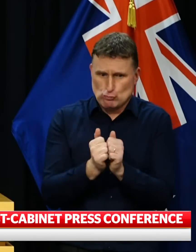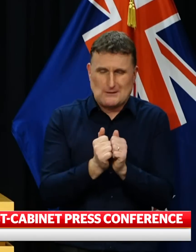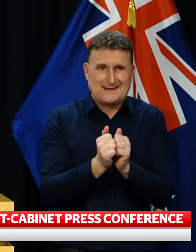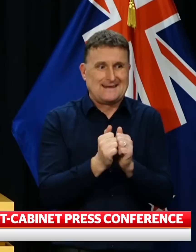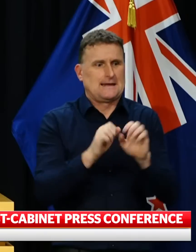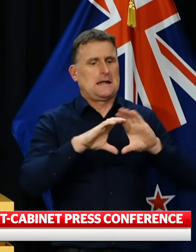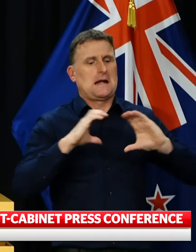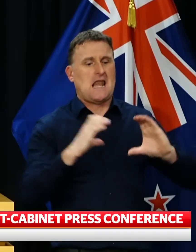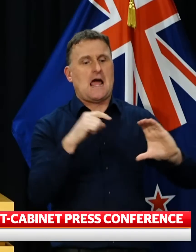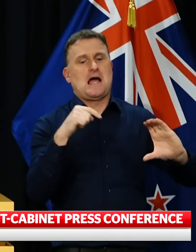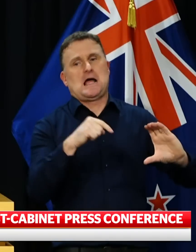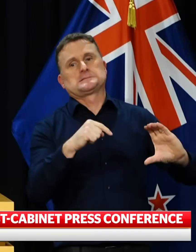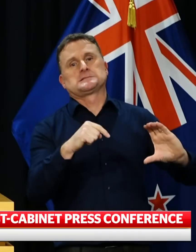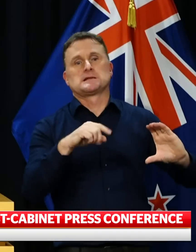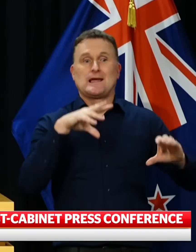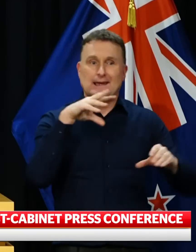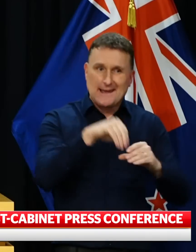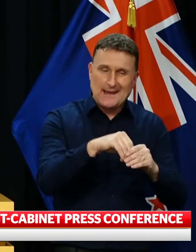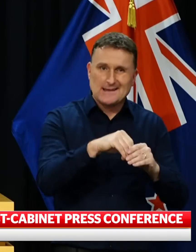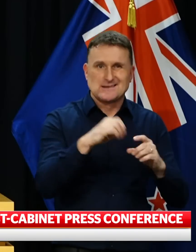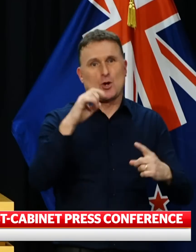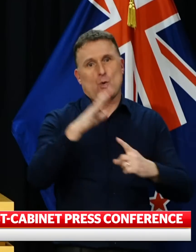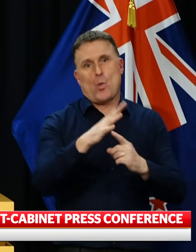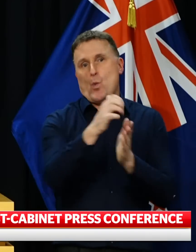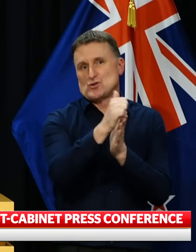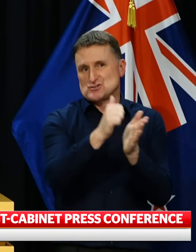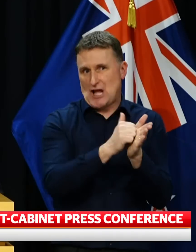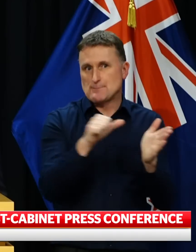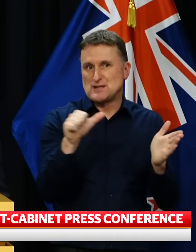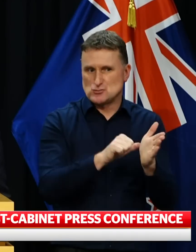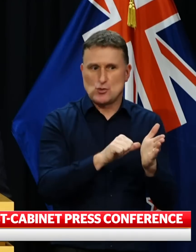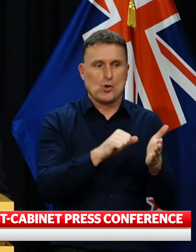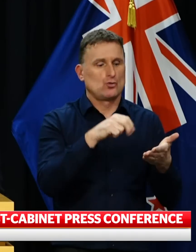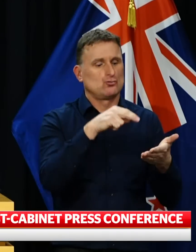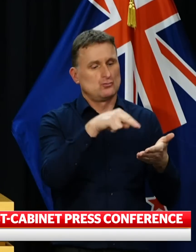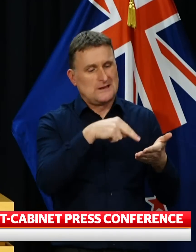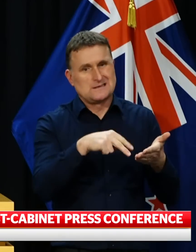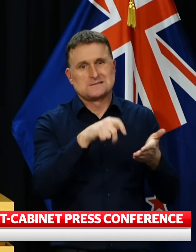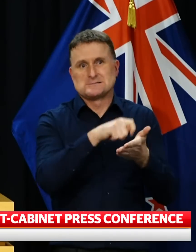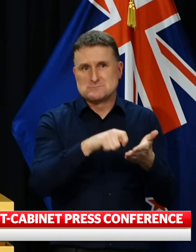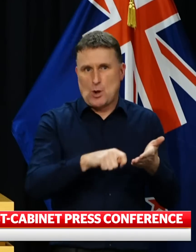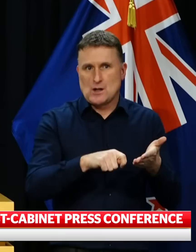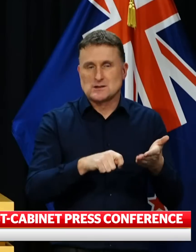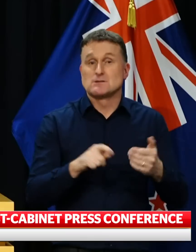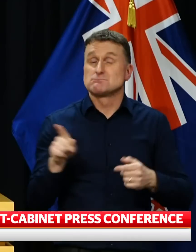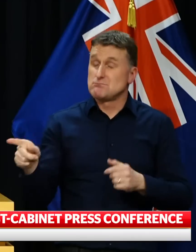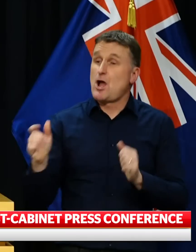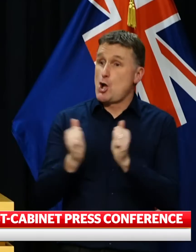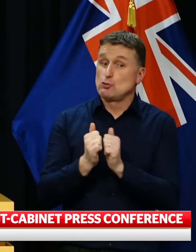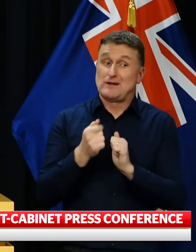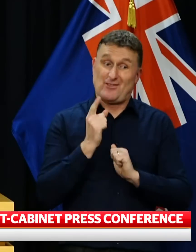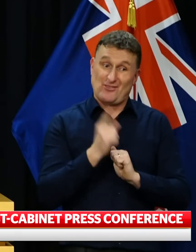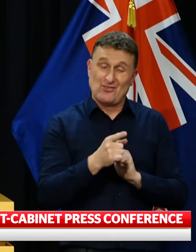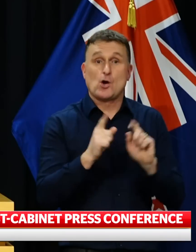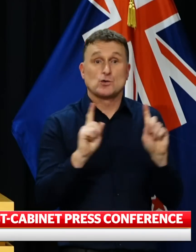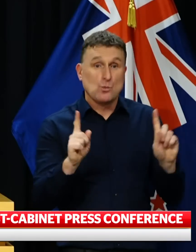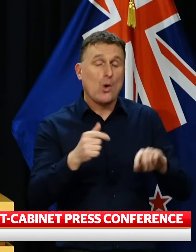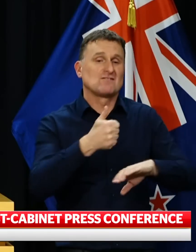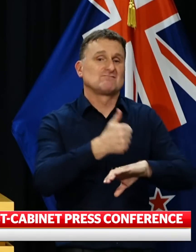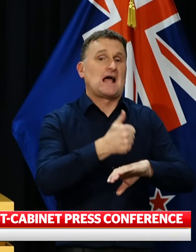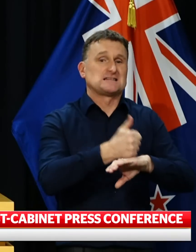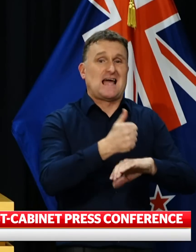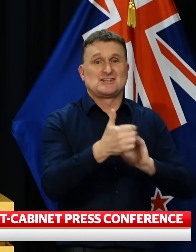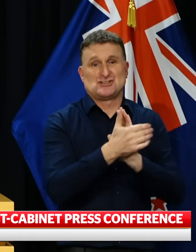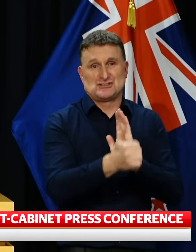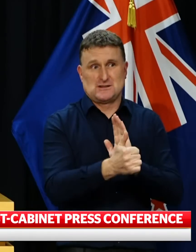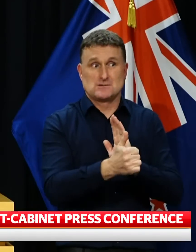core subject that is taught regularly? I absolutely think that reading, writing and maths are basic foundation skills, but I've made it very clear right the